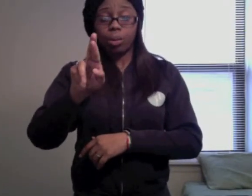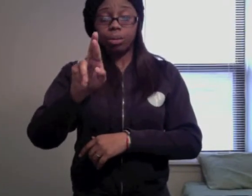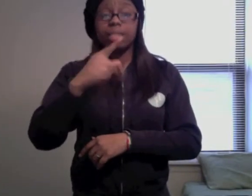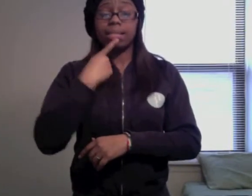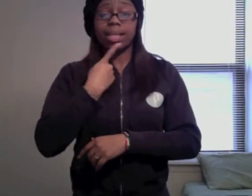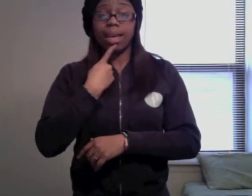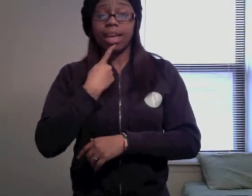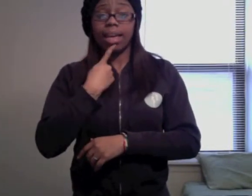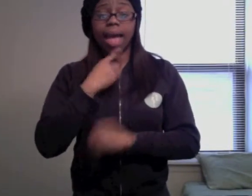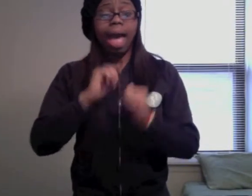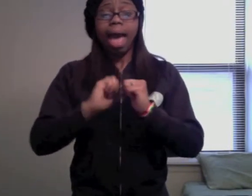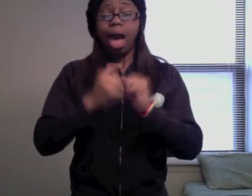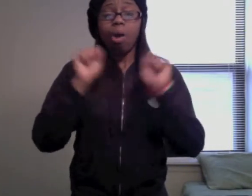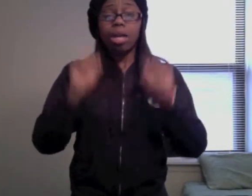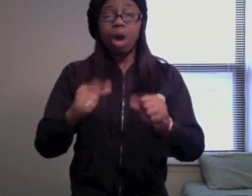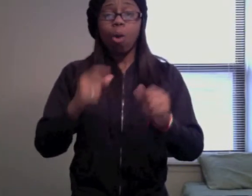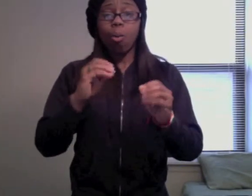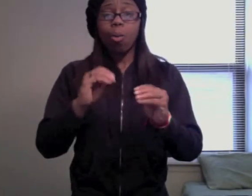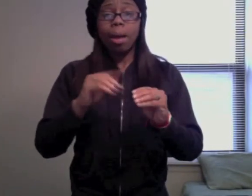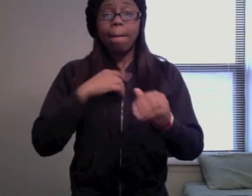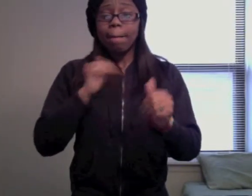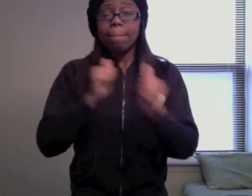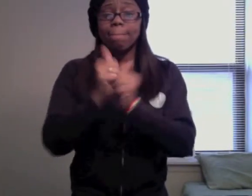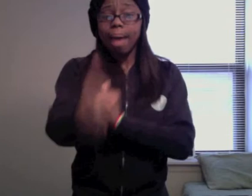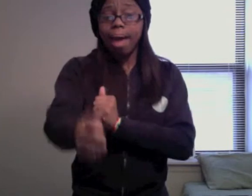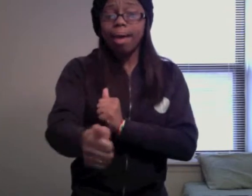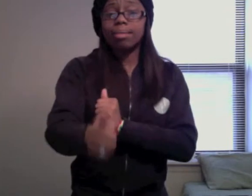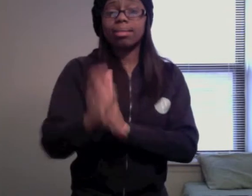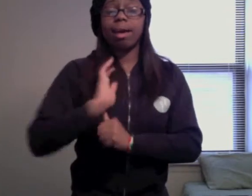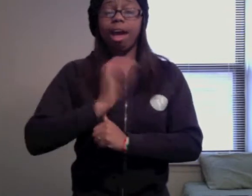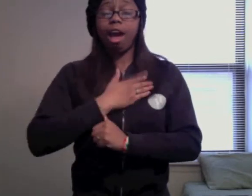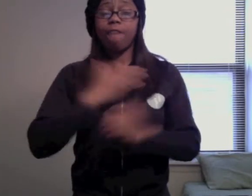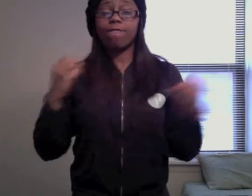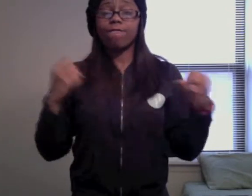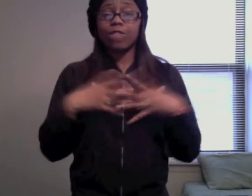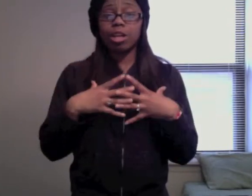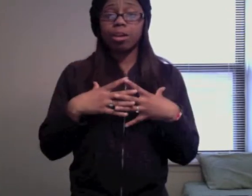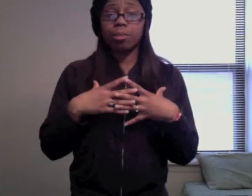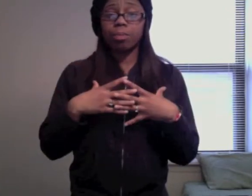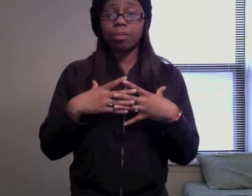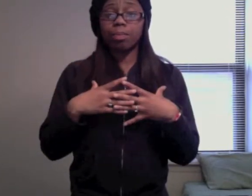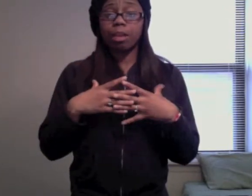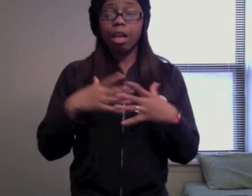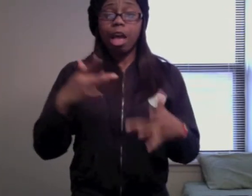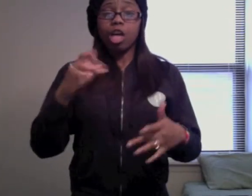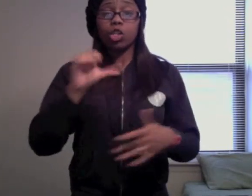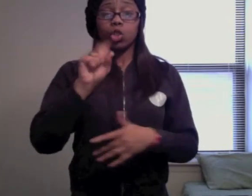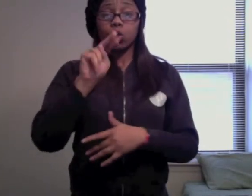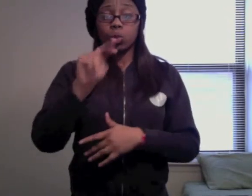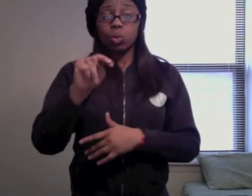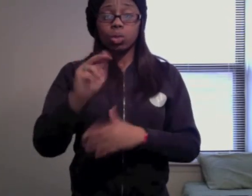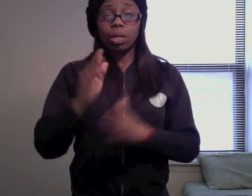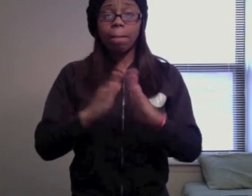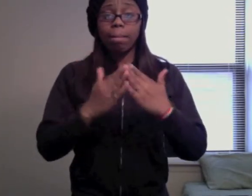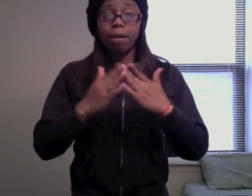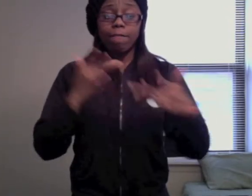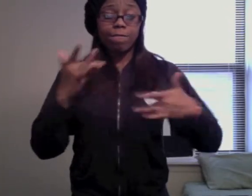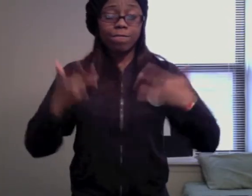past our fears? As Susan Jeffers says in her book of the same title, feel the fear and do it anyway.